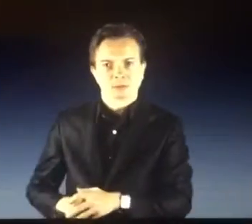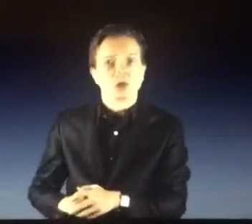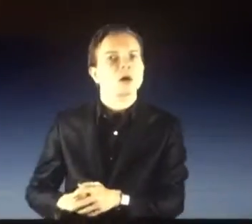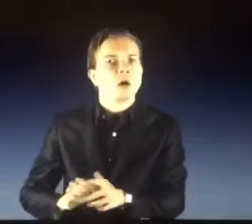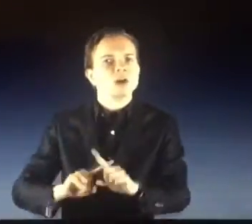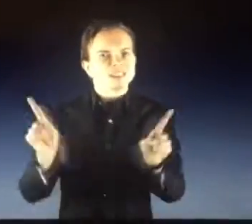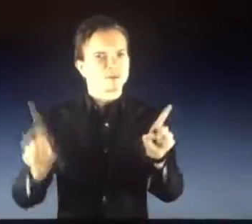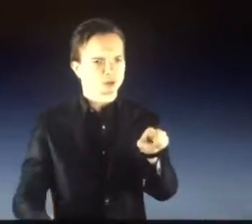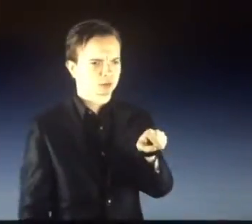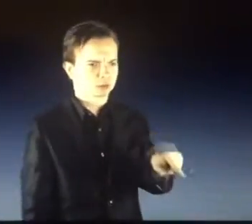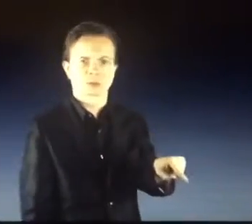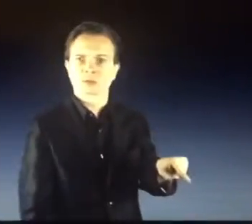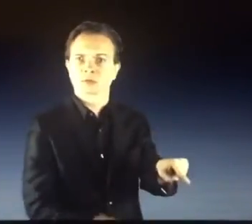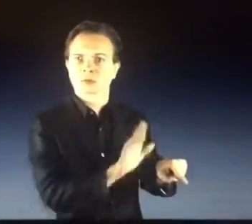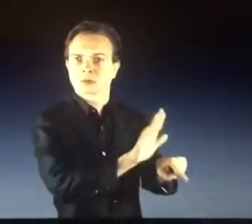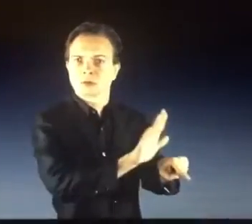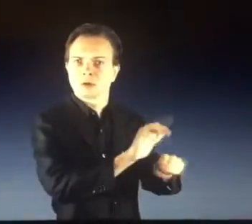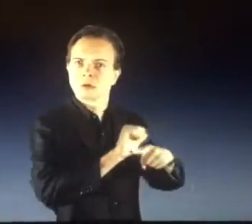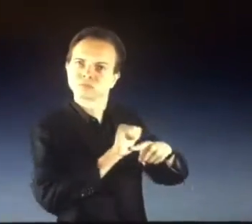So we will discuss that a little bit later.